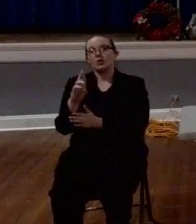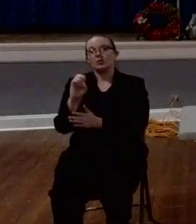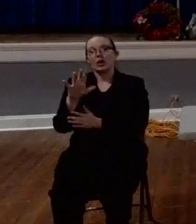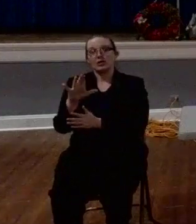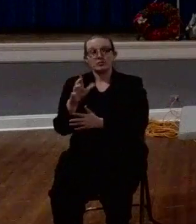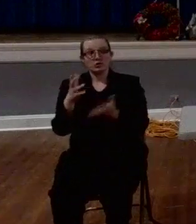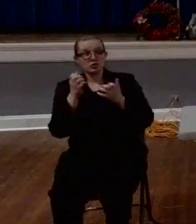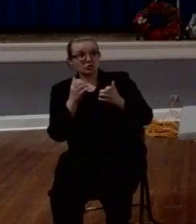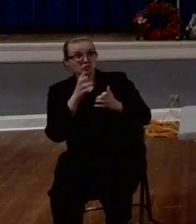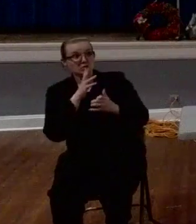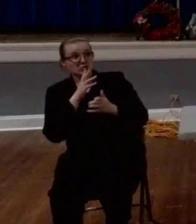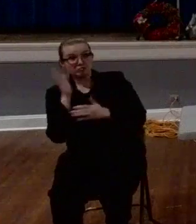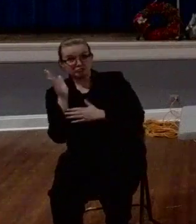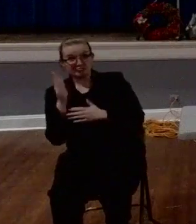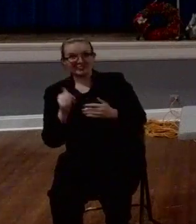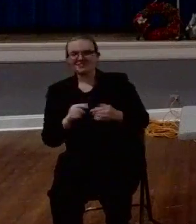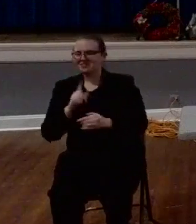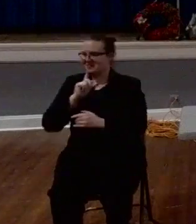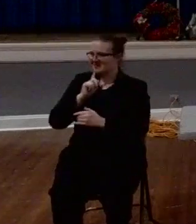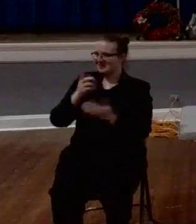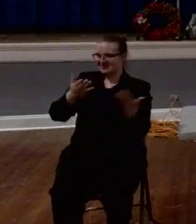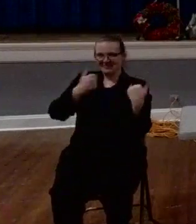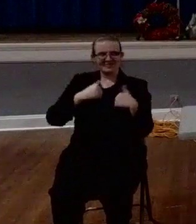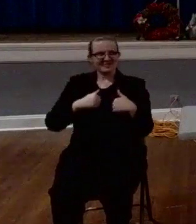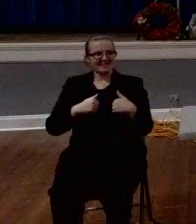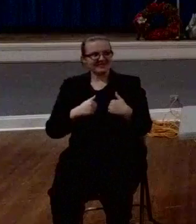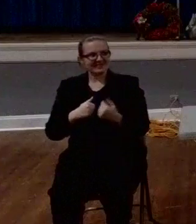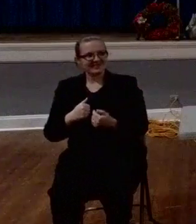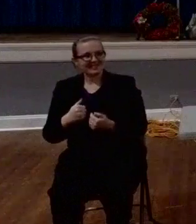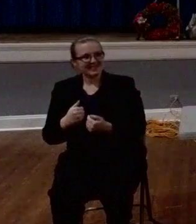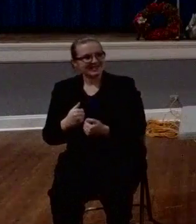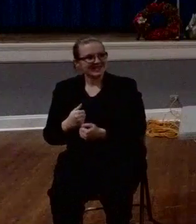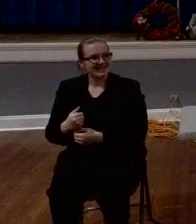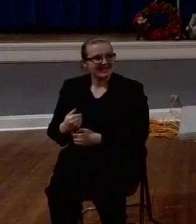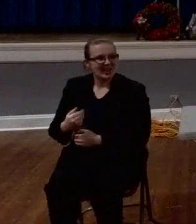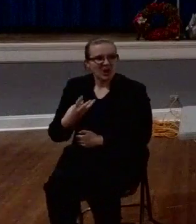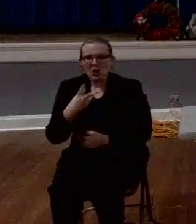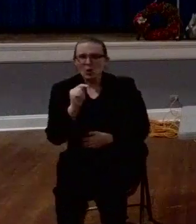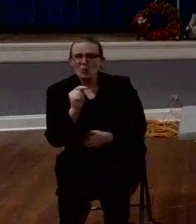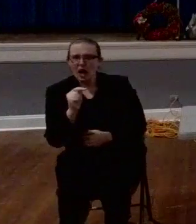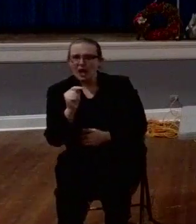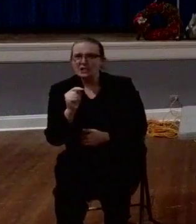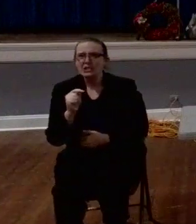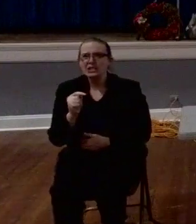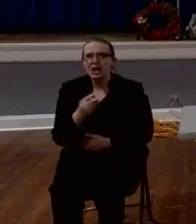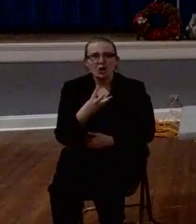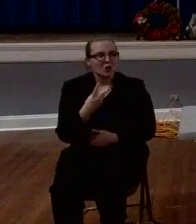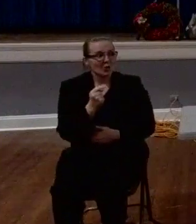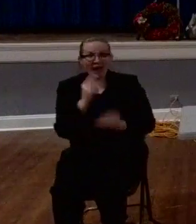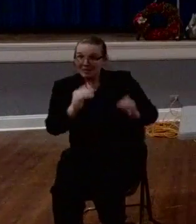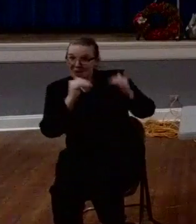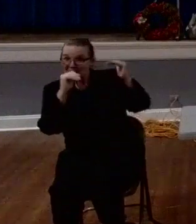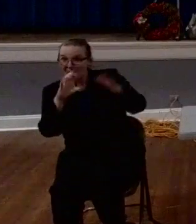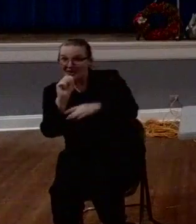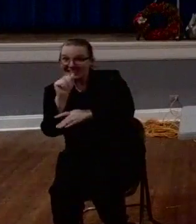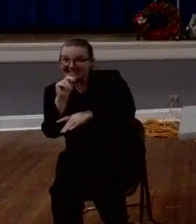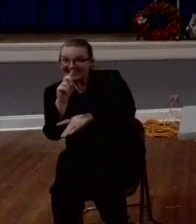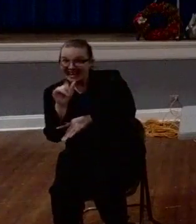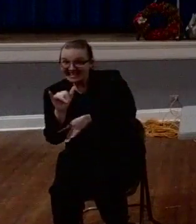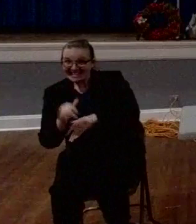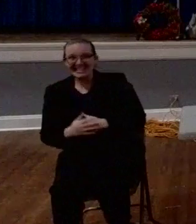to say a few words? What? You promoted Sandy? I'm sorry? What? You promoted